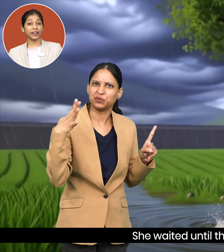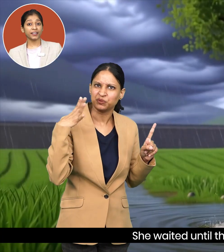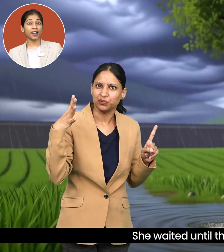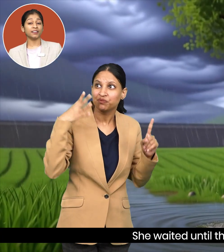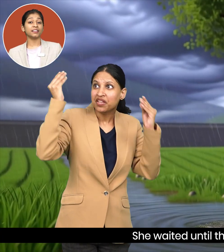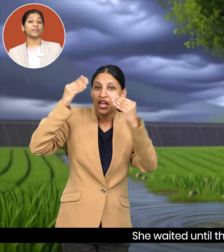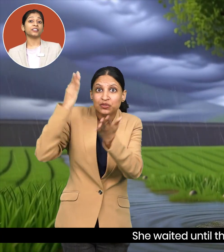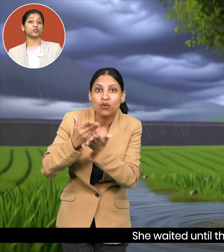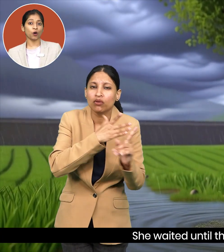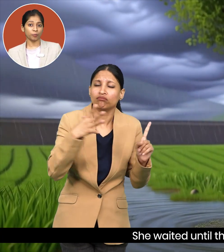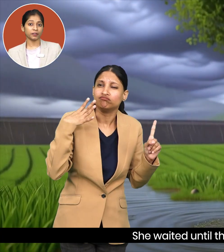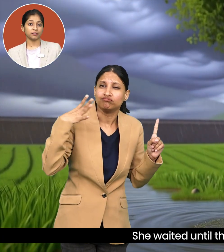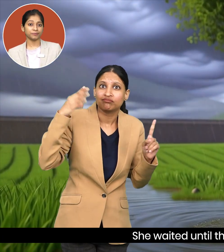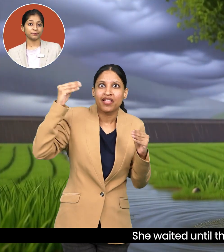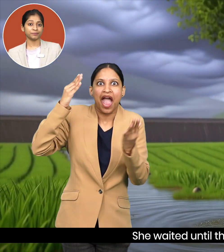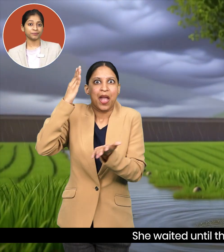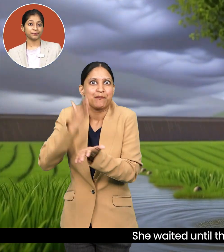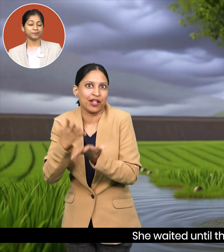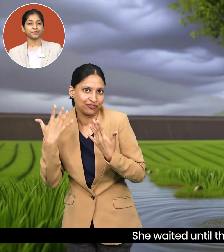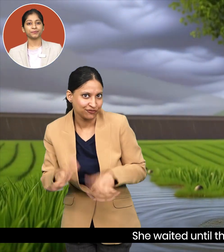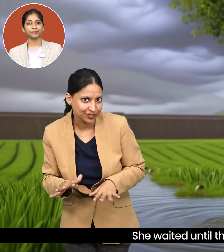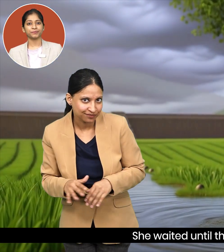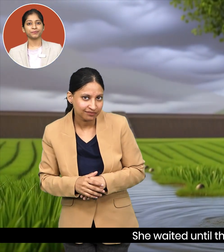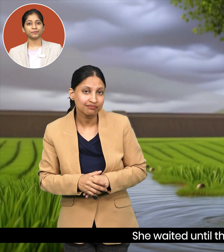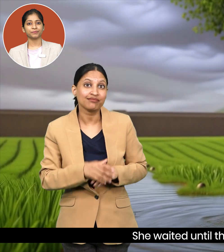She waited until the rain stopped.